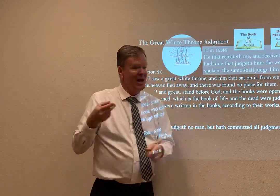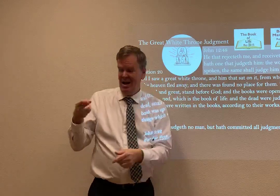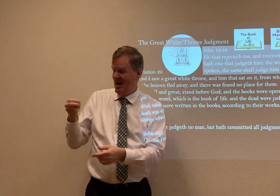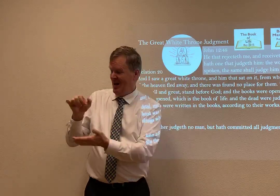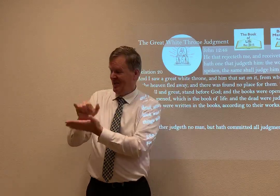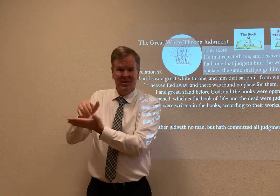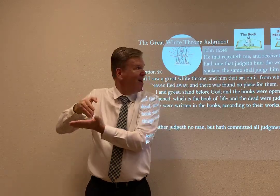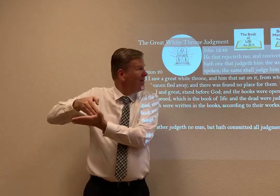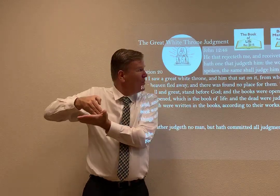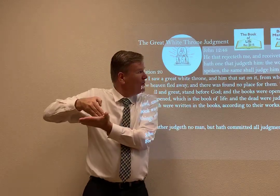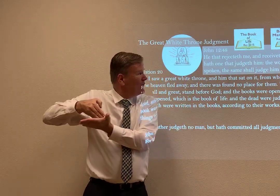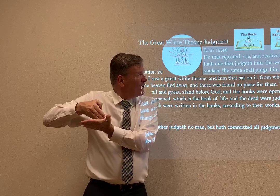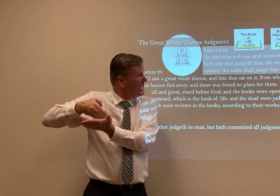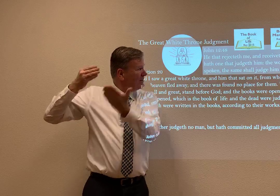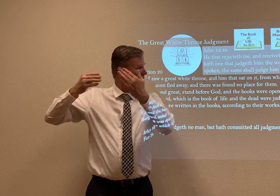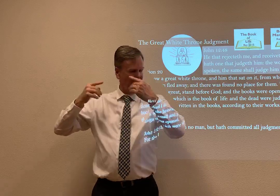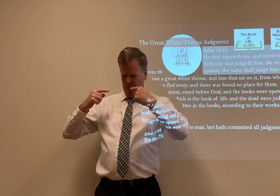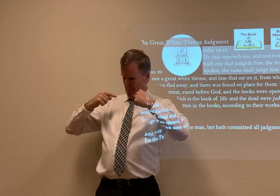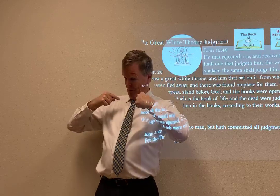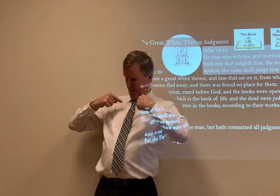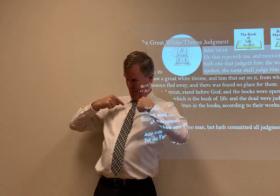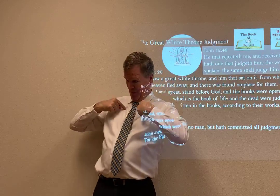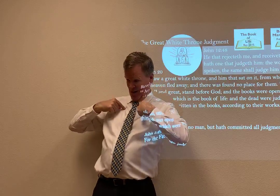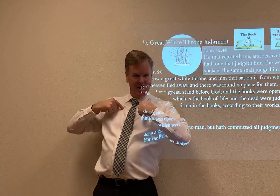So he that rejecteth me